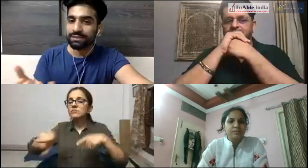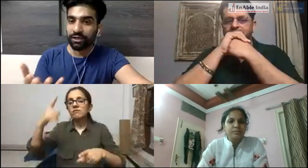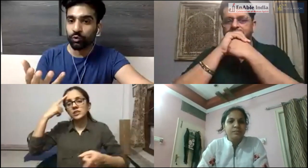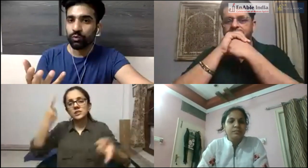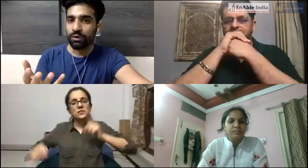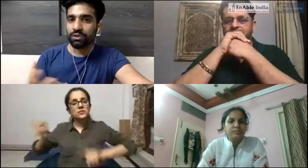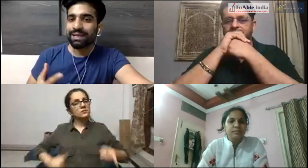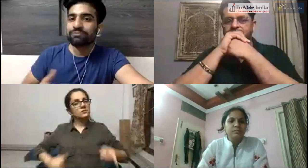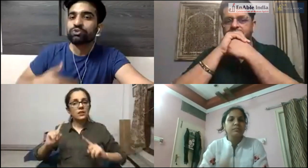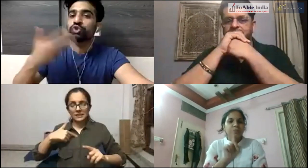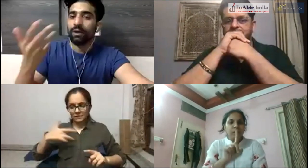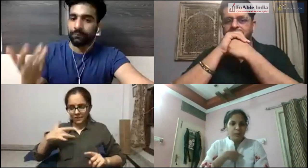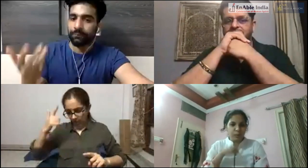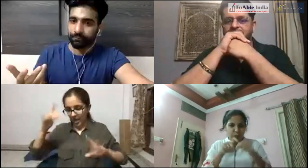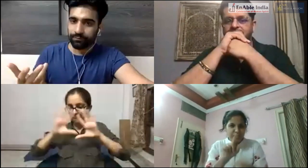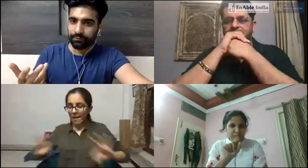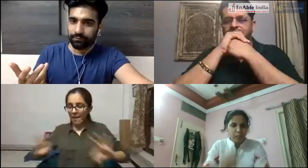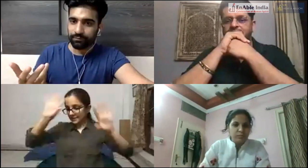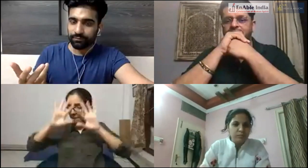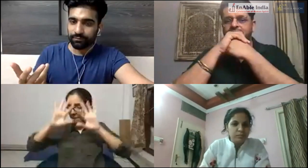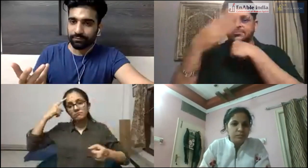things that gives you joy.